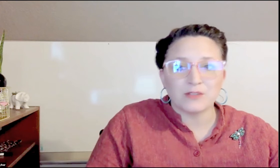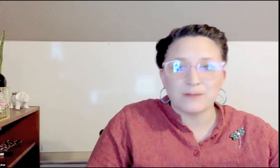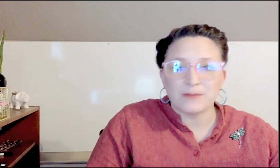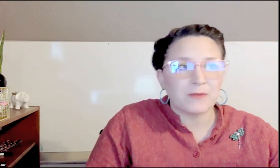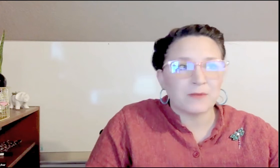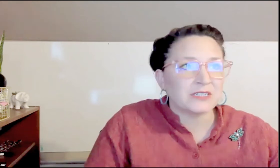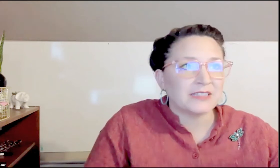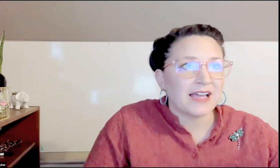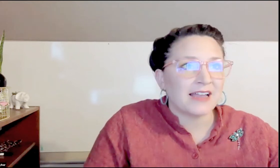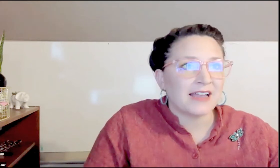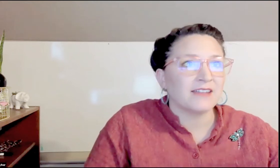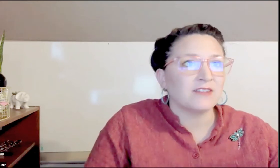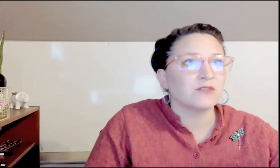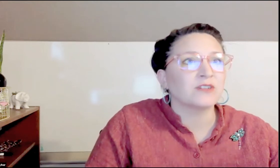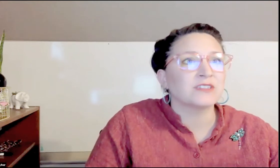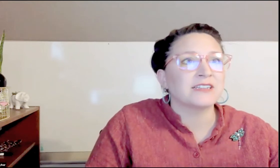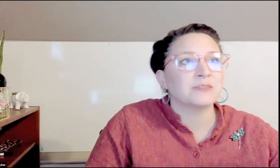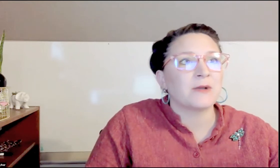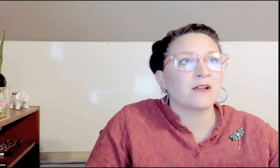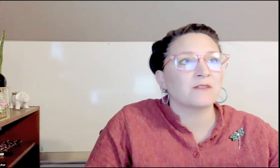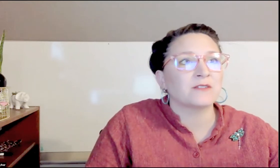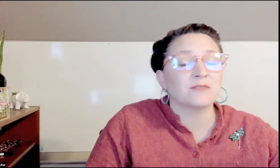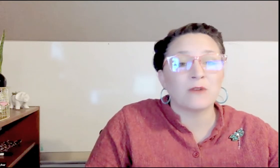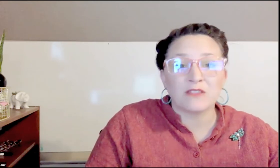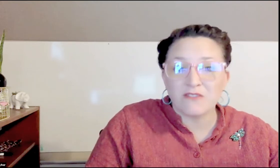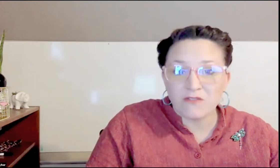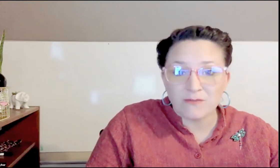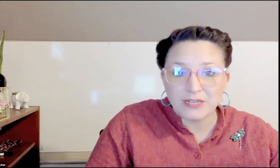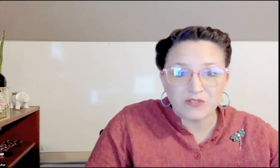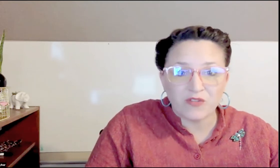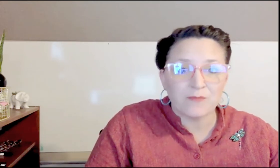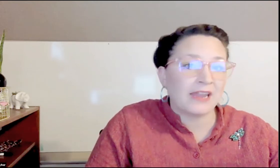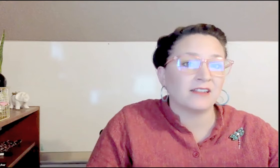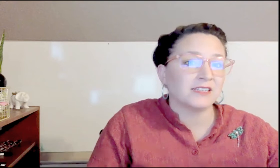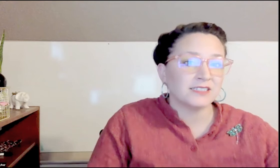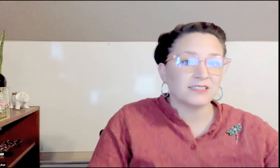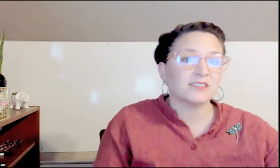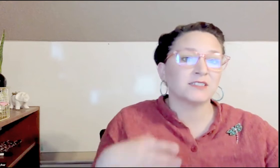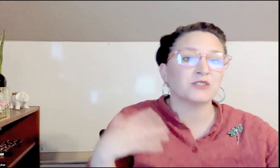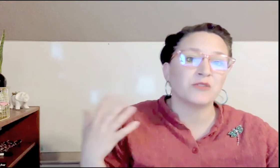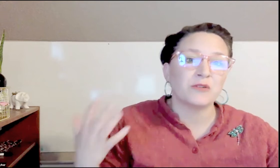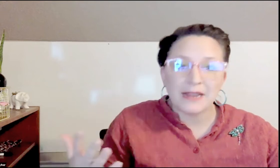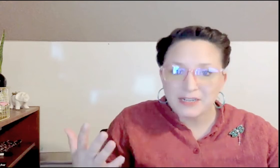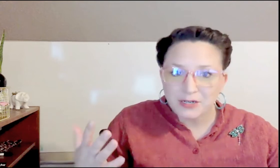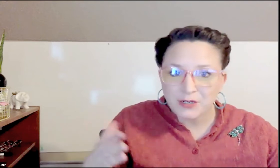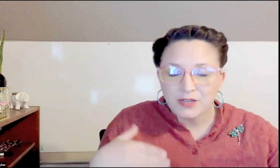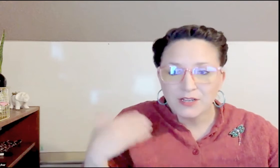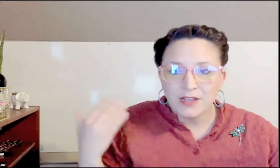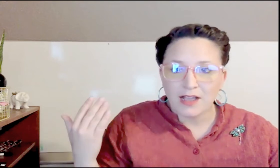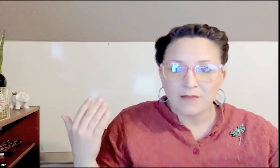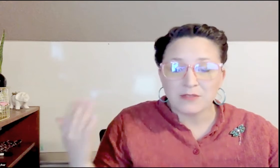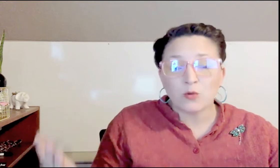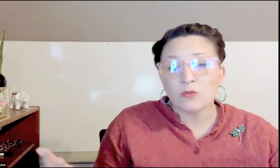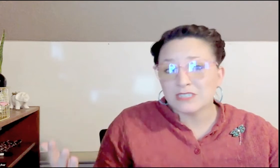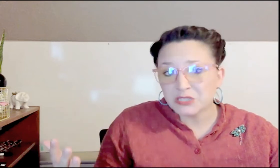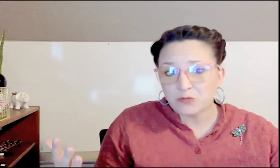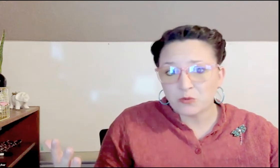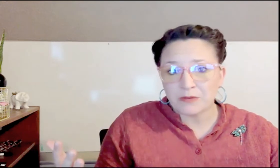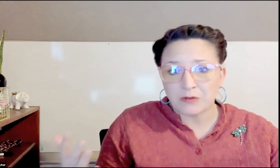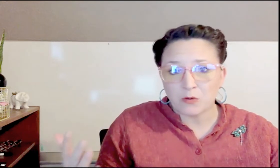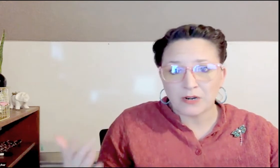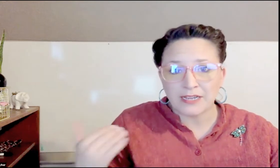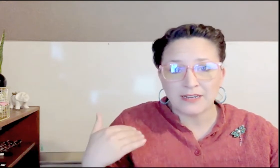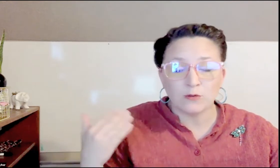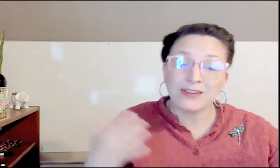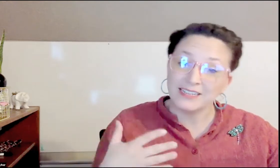Thank you so much for posting that. And looks like as well, there was a wealth of information from panelists. Just as a reminder, this whole session